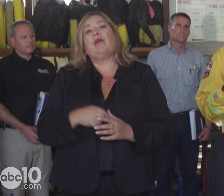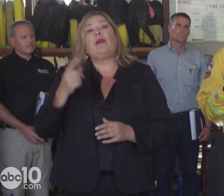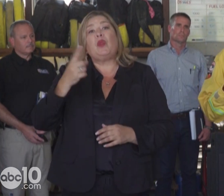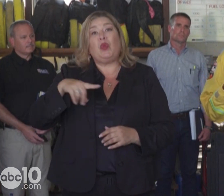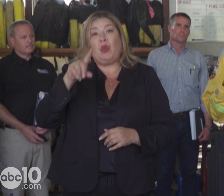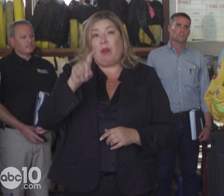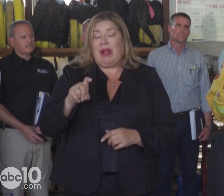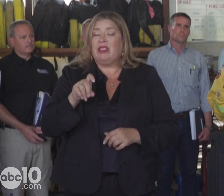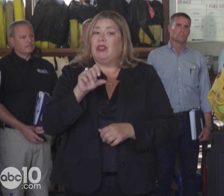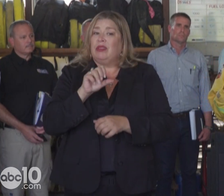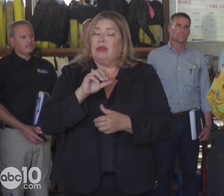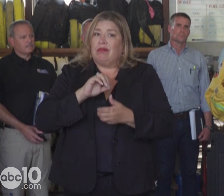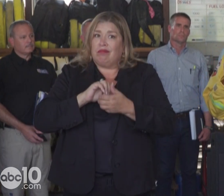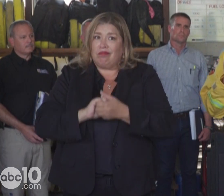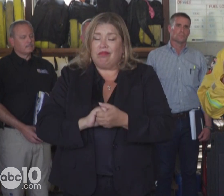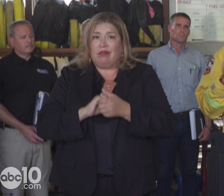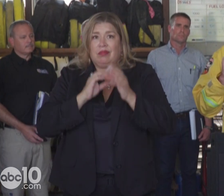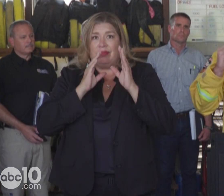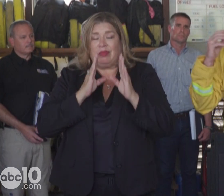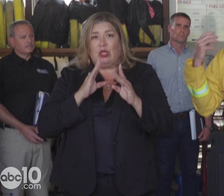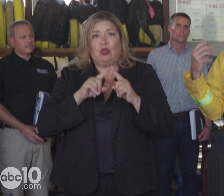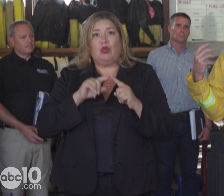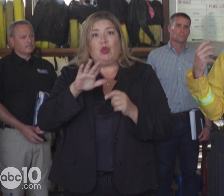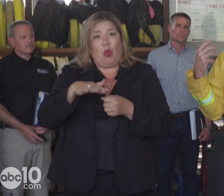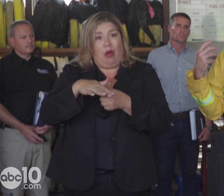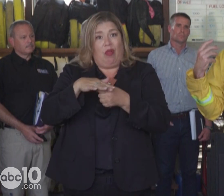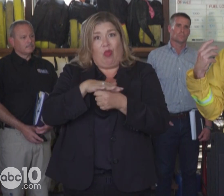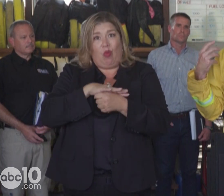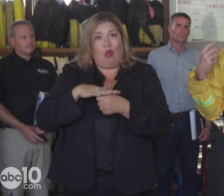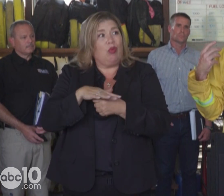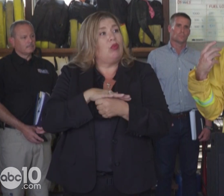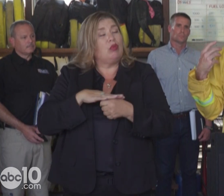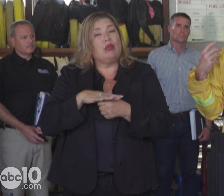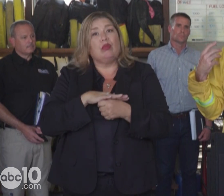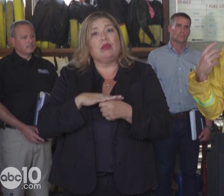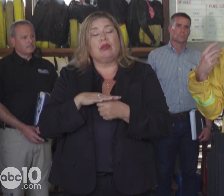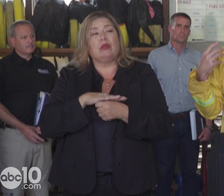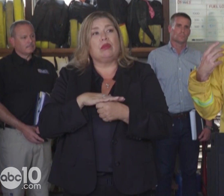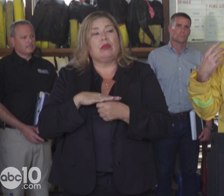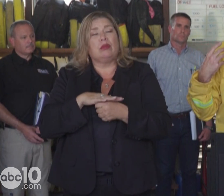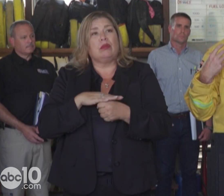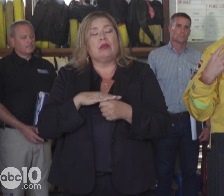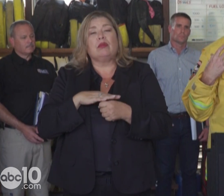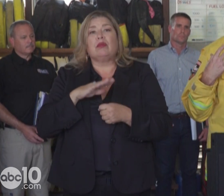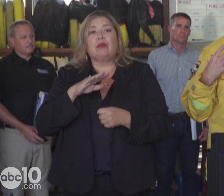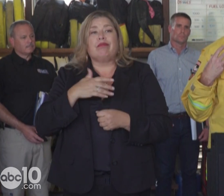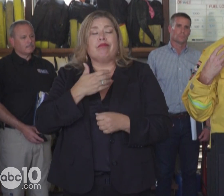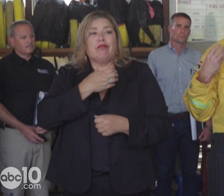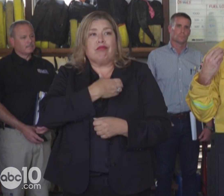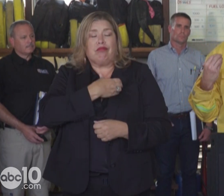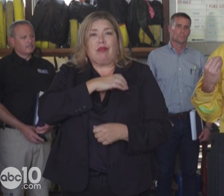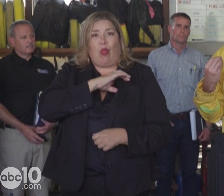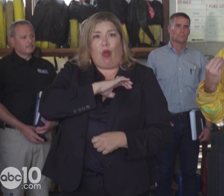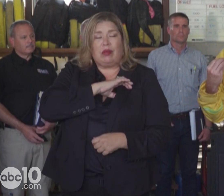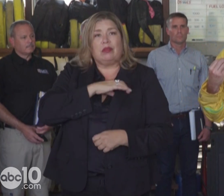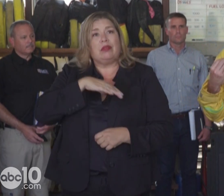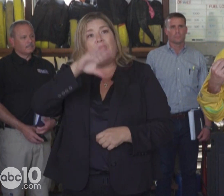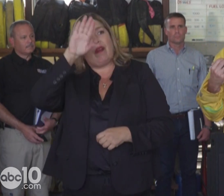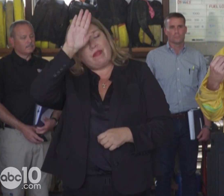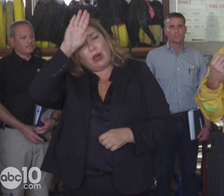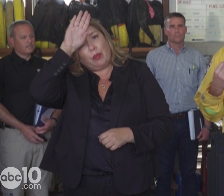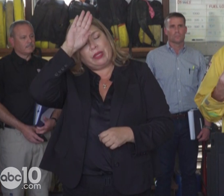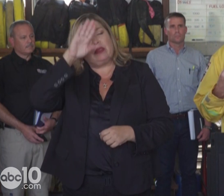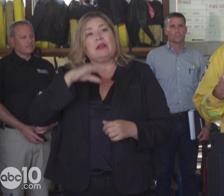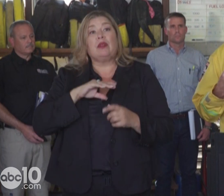have to work with your local, listen to your local law enforcement and fire